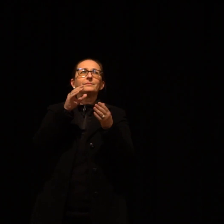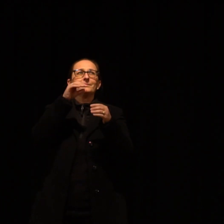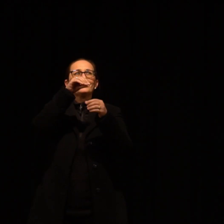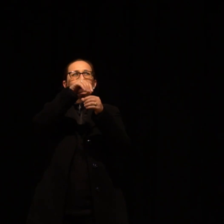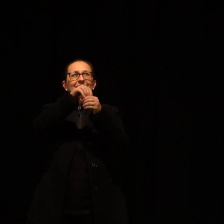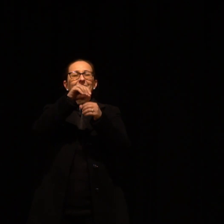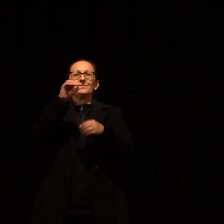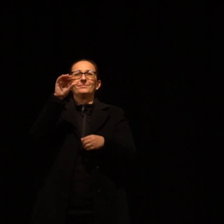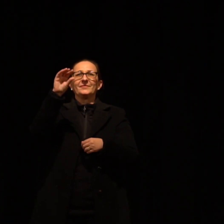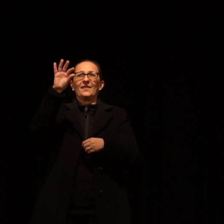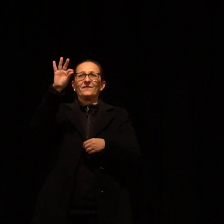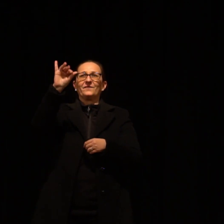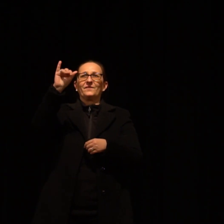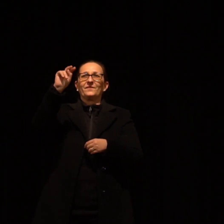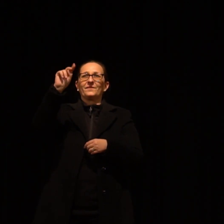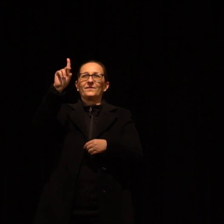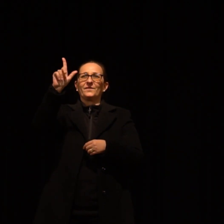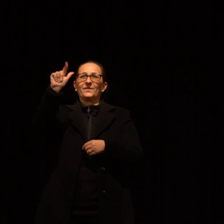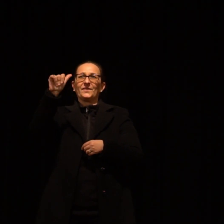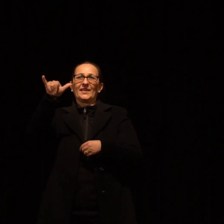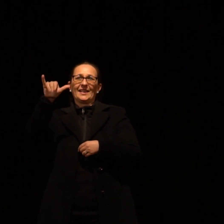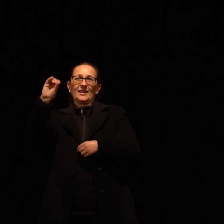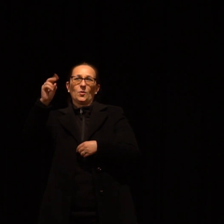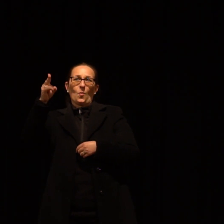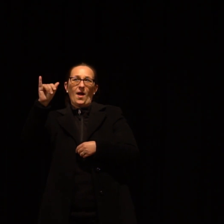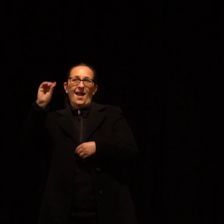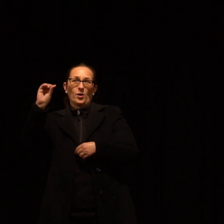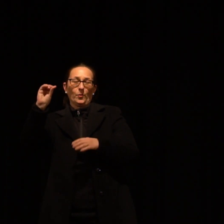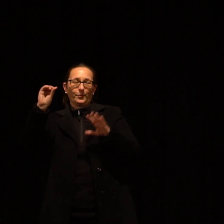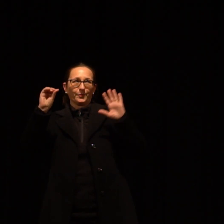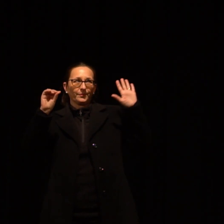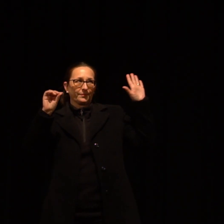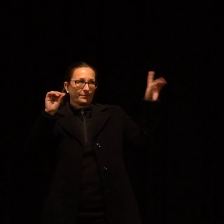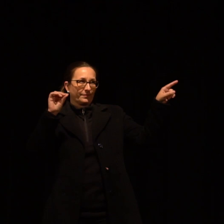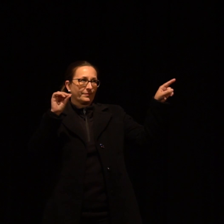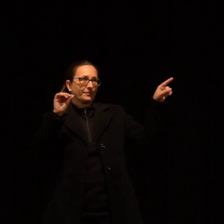I went to a special school in Findlay, Ohio.